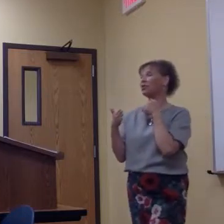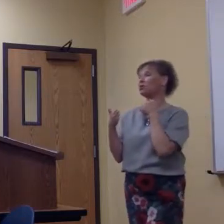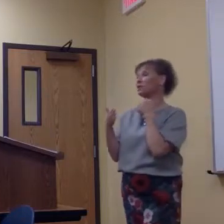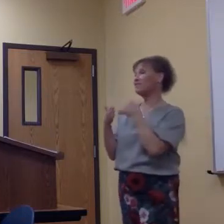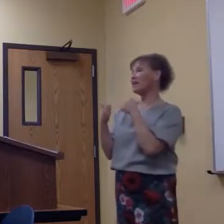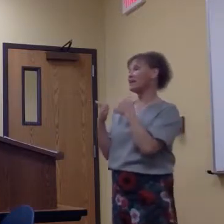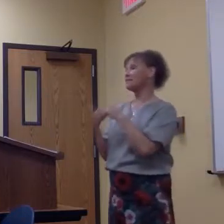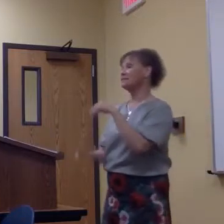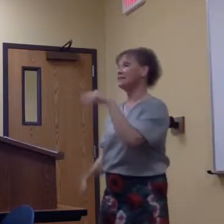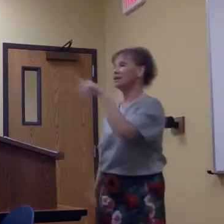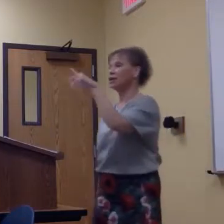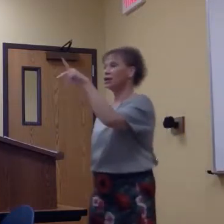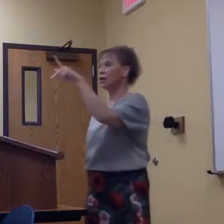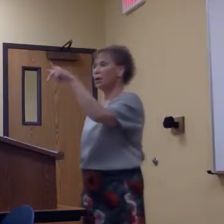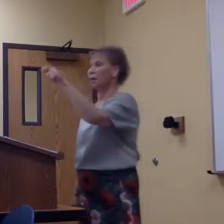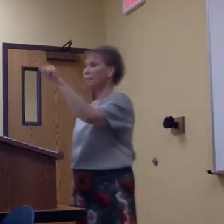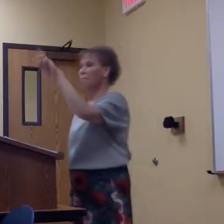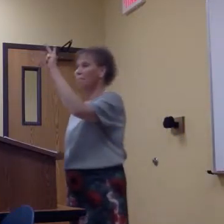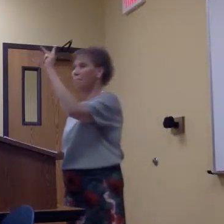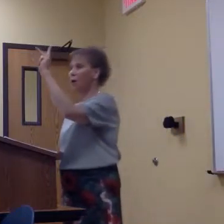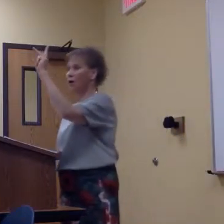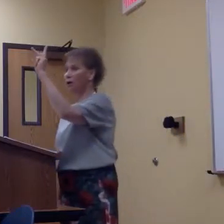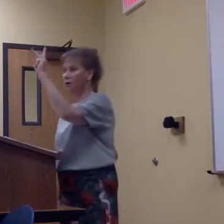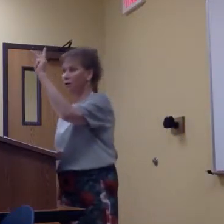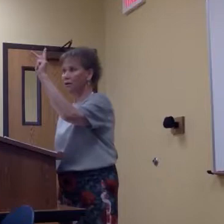really fast. Near park.